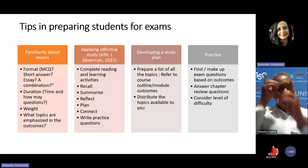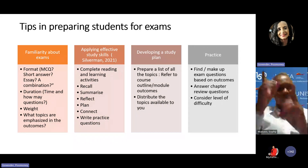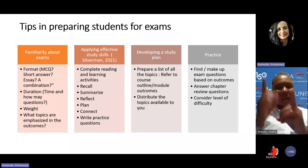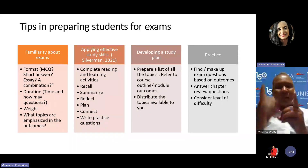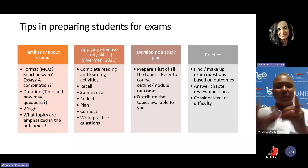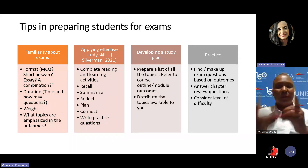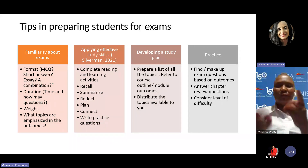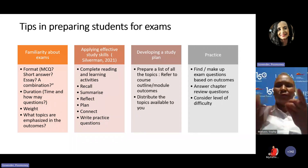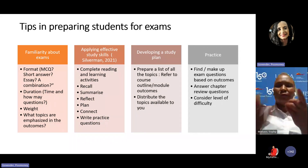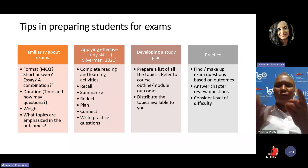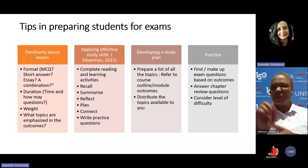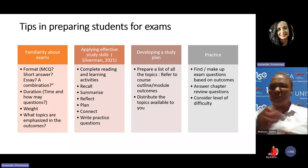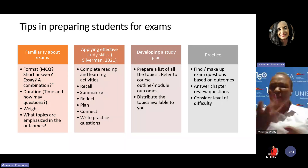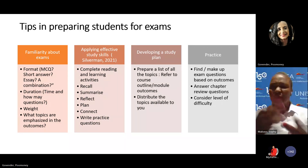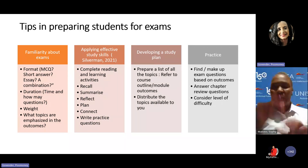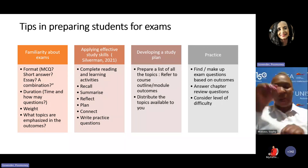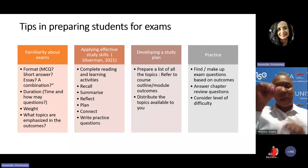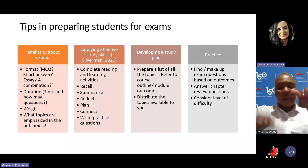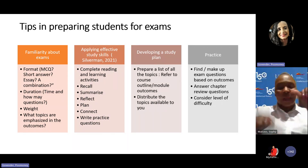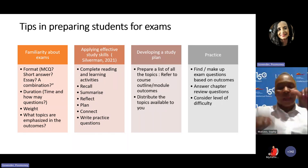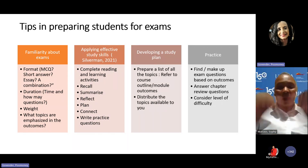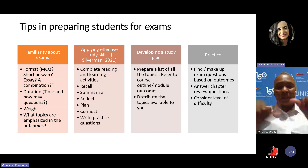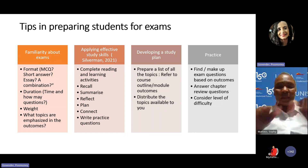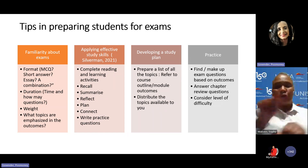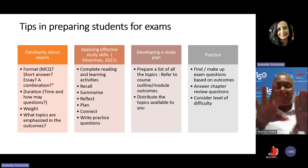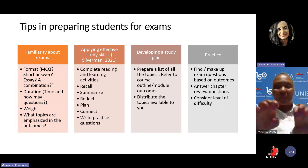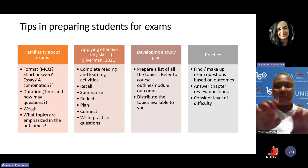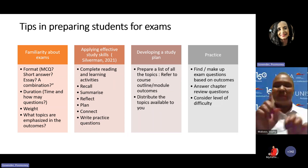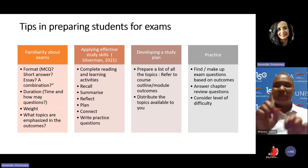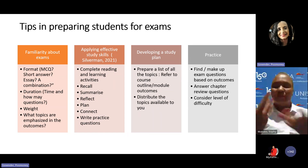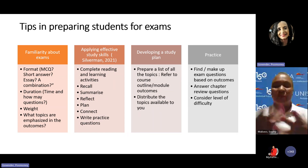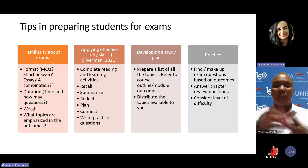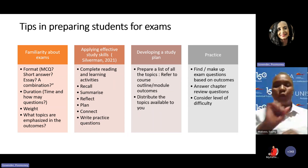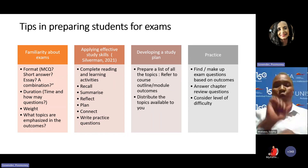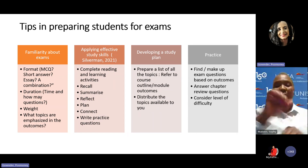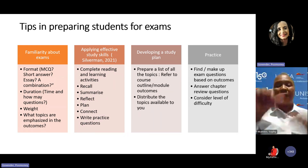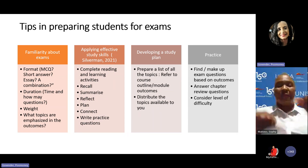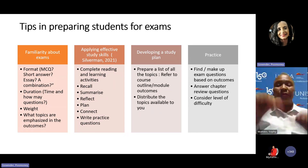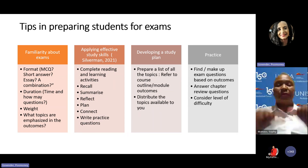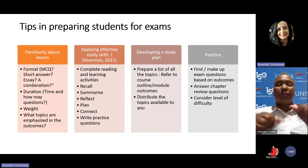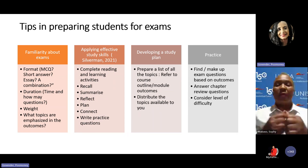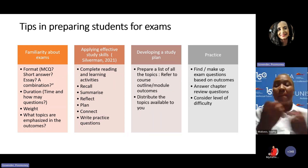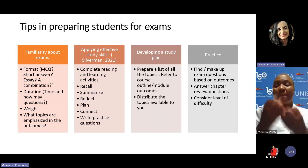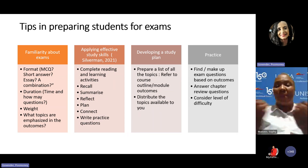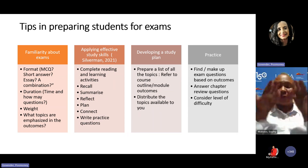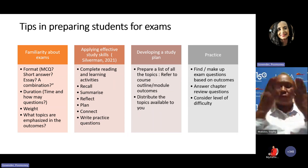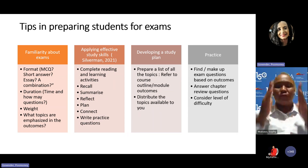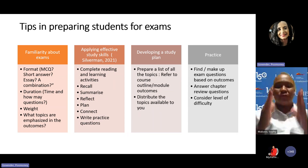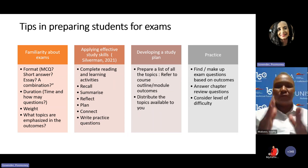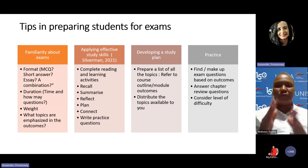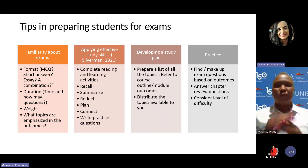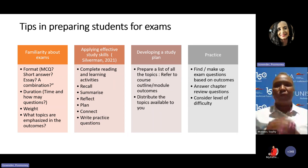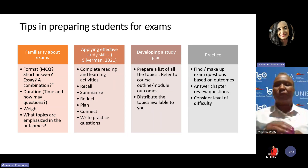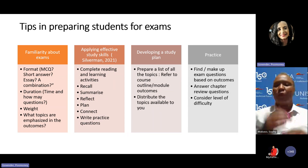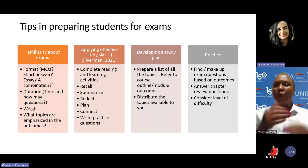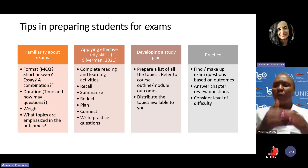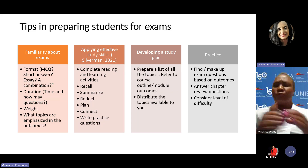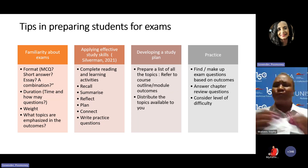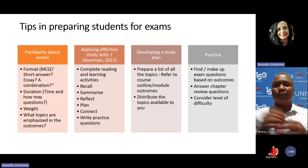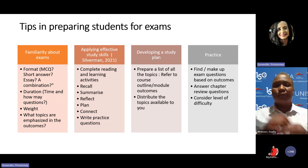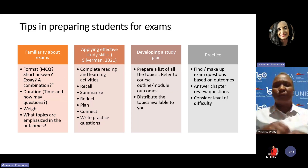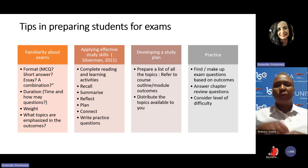is going to be assessed in your exams or in your assessments. So many students quite often overlook